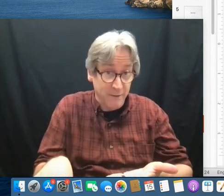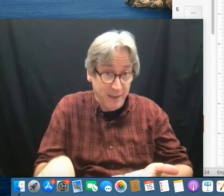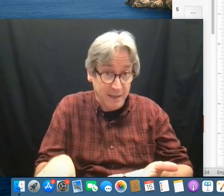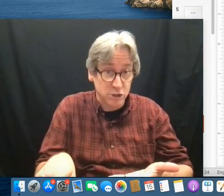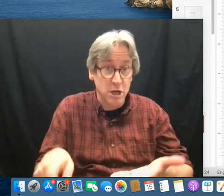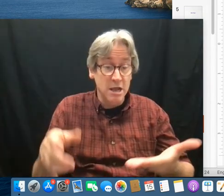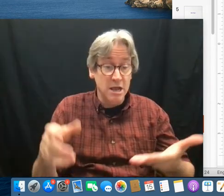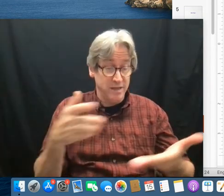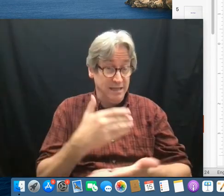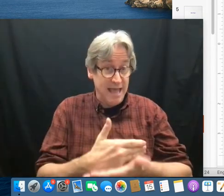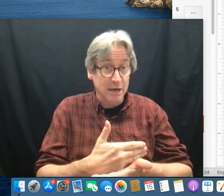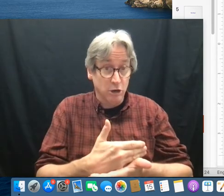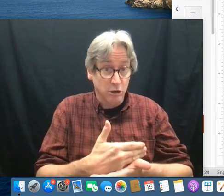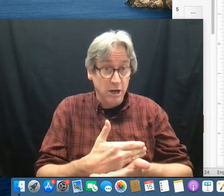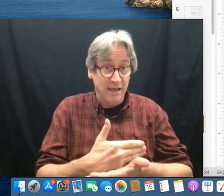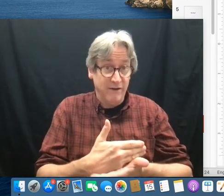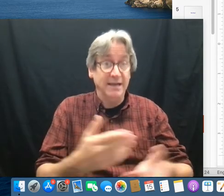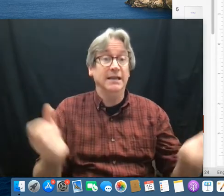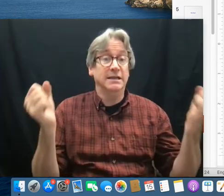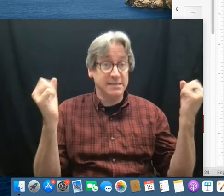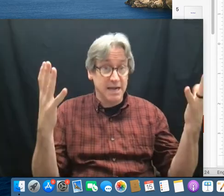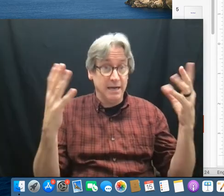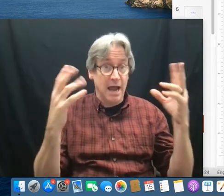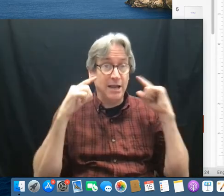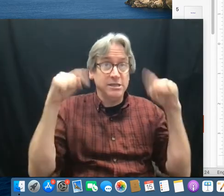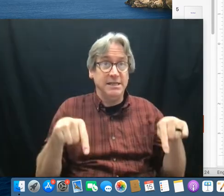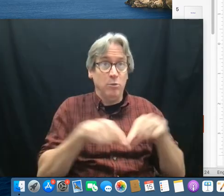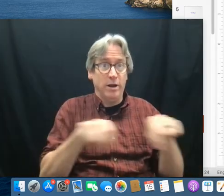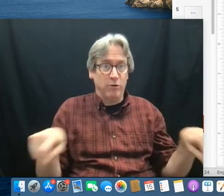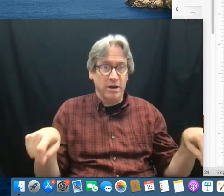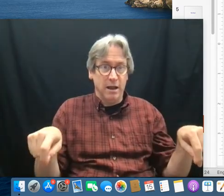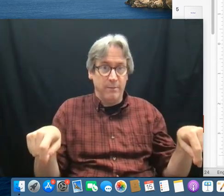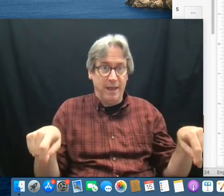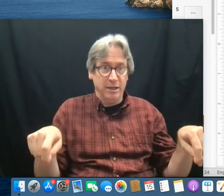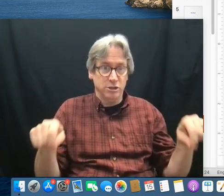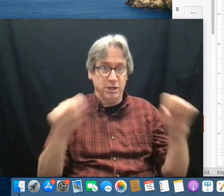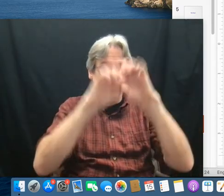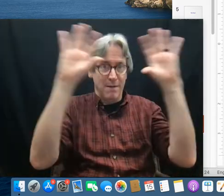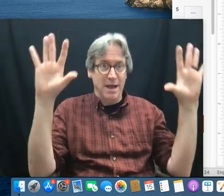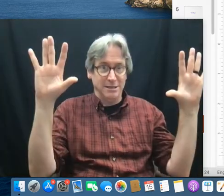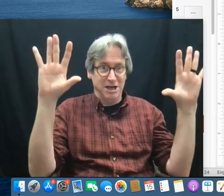object to the beginning. Sandwich, me eat.